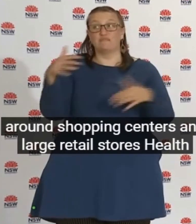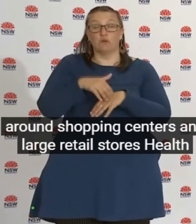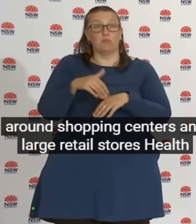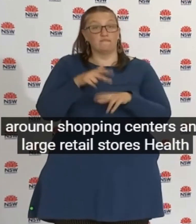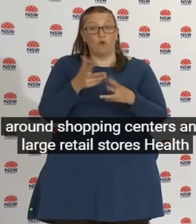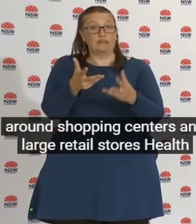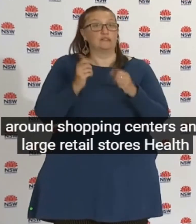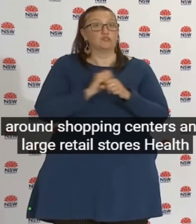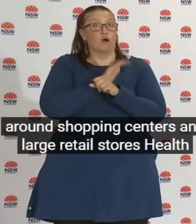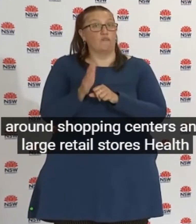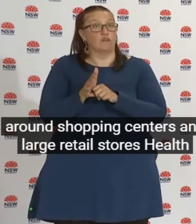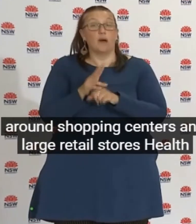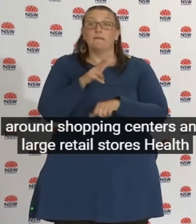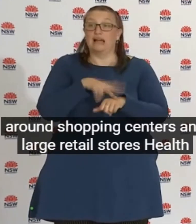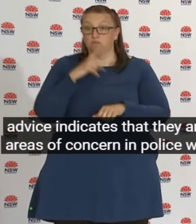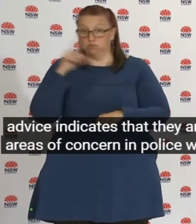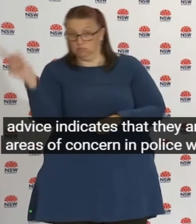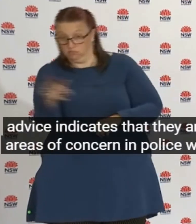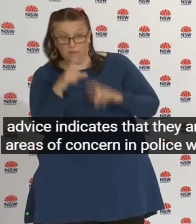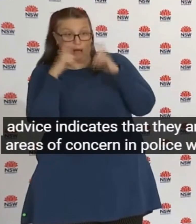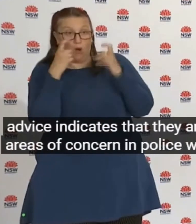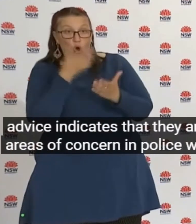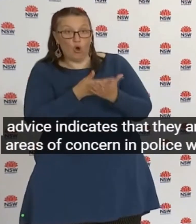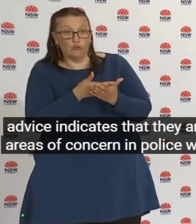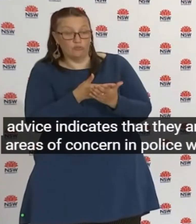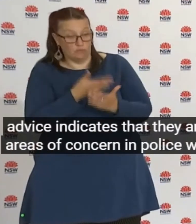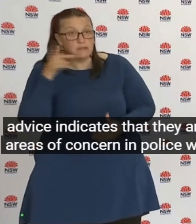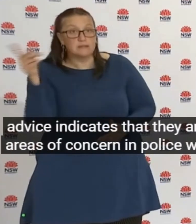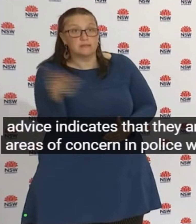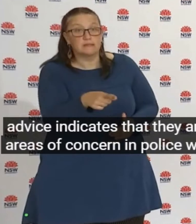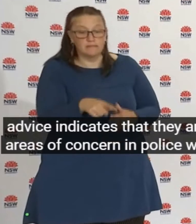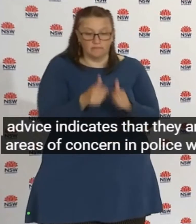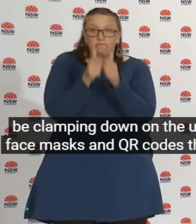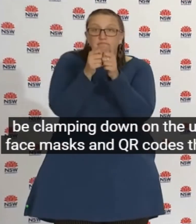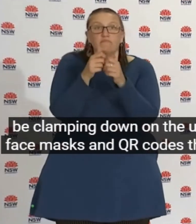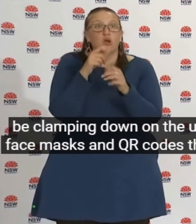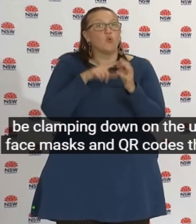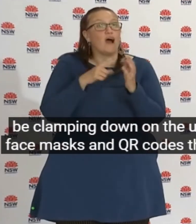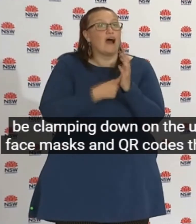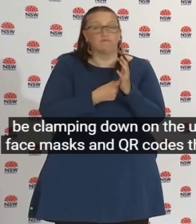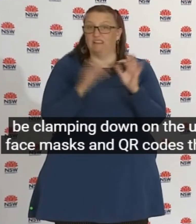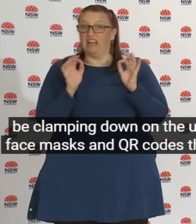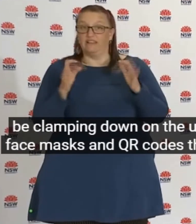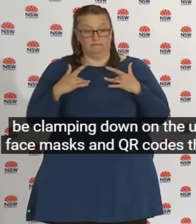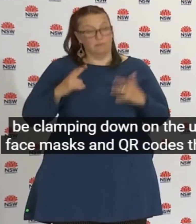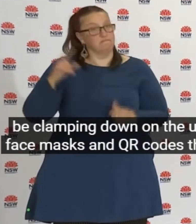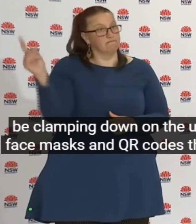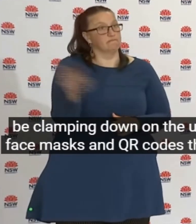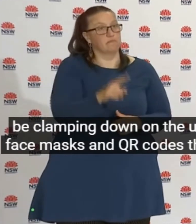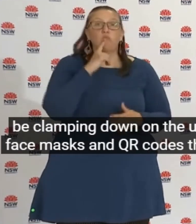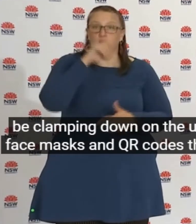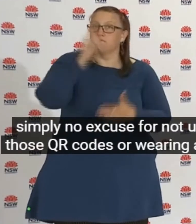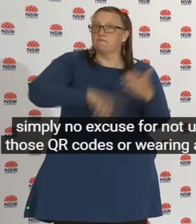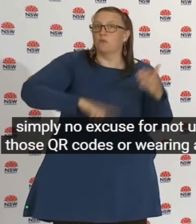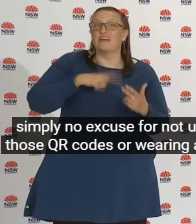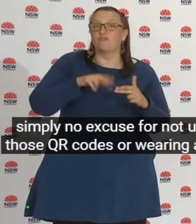of face masks and QR codes. There is simply no excuse for not using those QR codes or wearing a face mask in those situations.